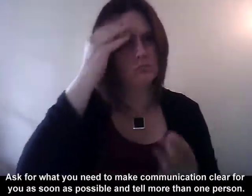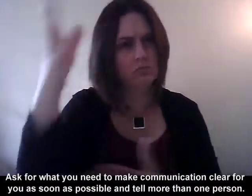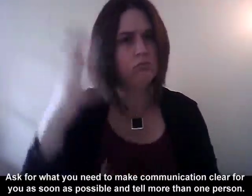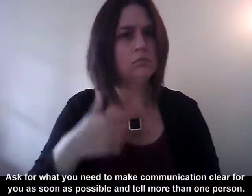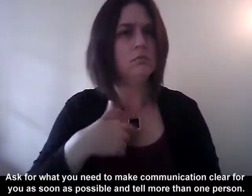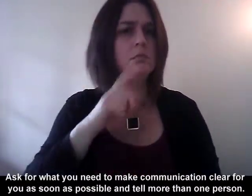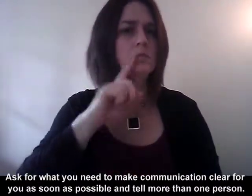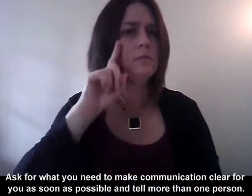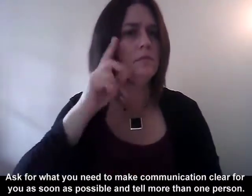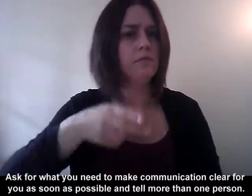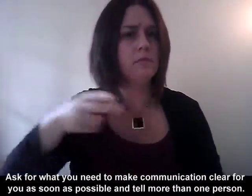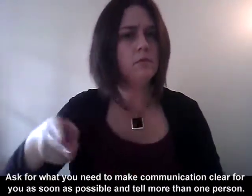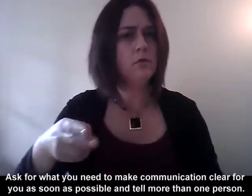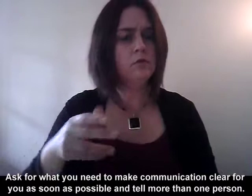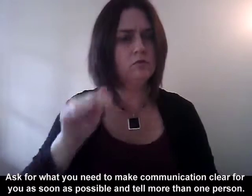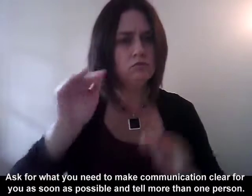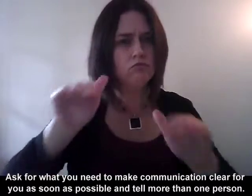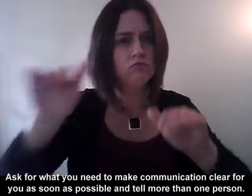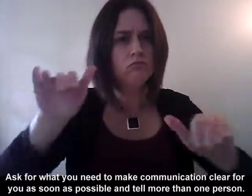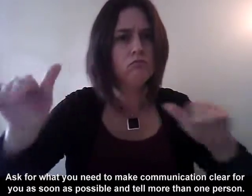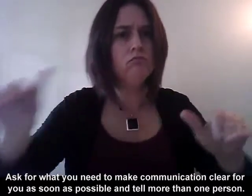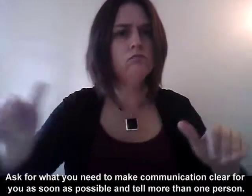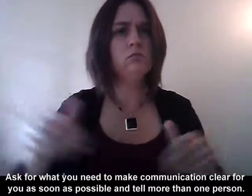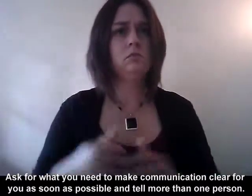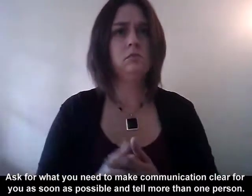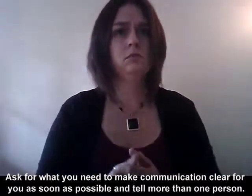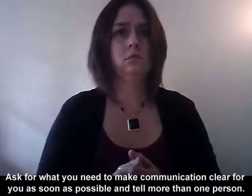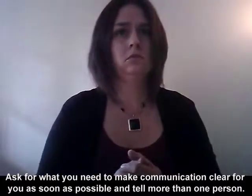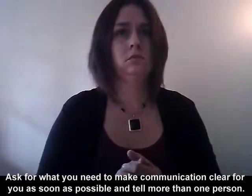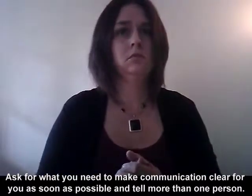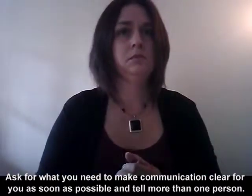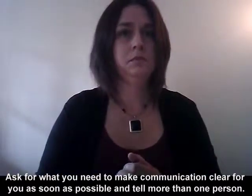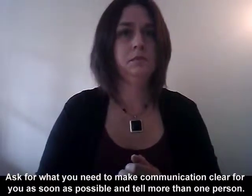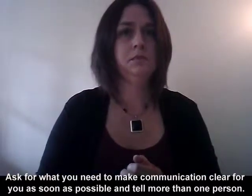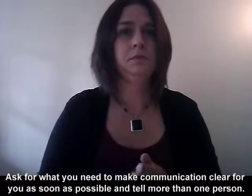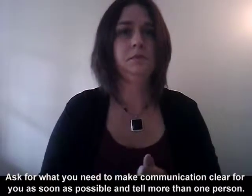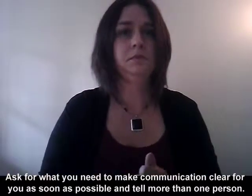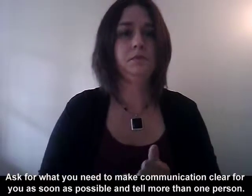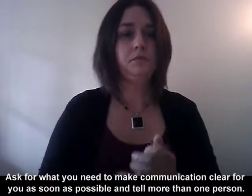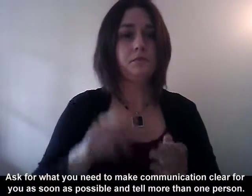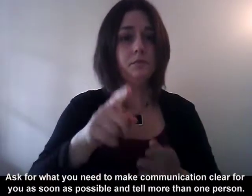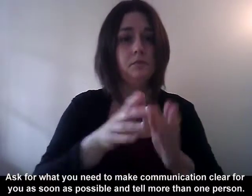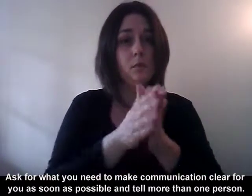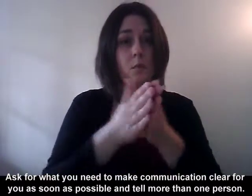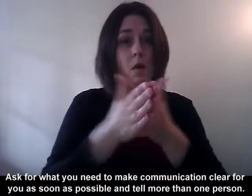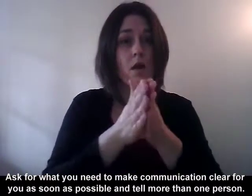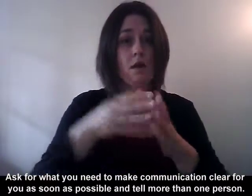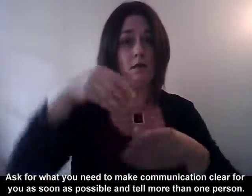for what you need to make communication clear for you as soon as possible, and tell more than one person.